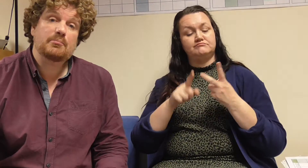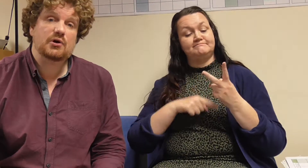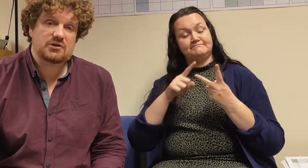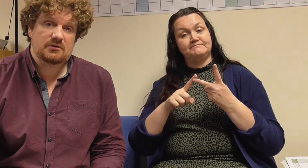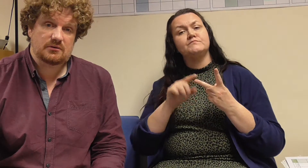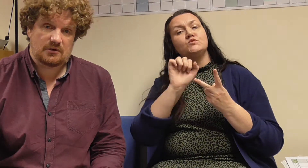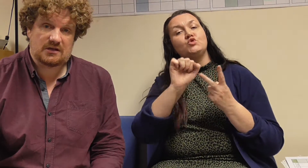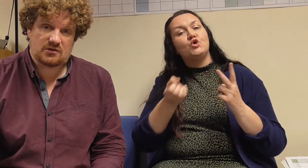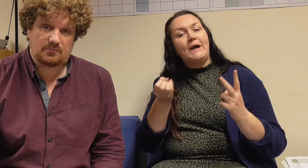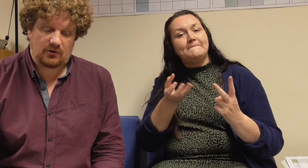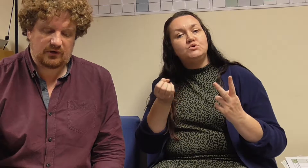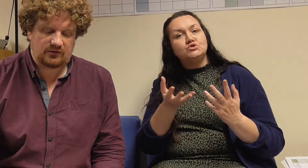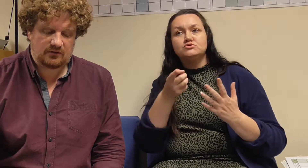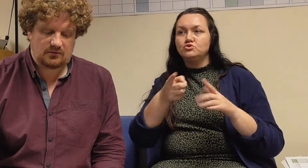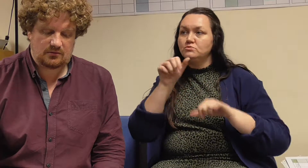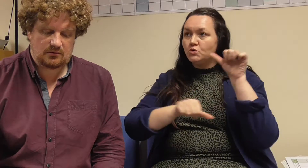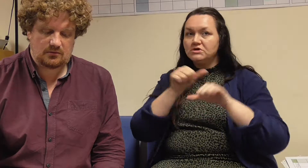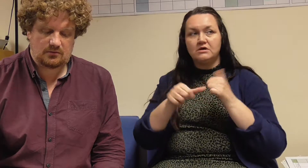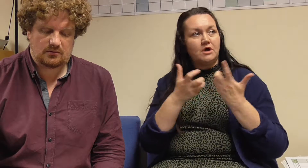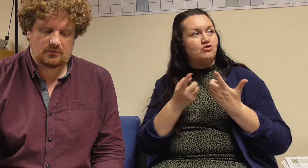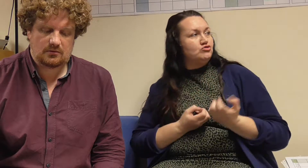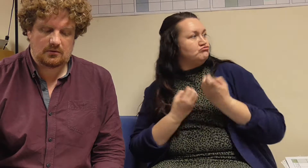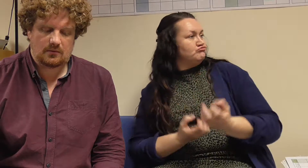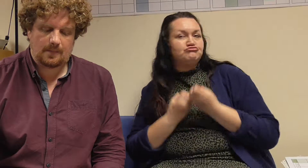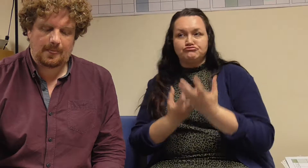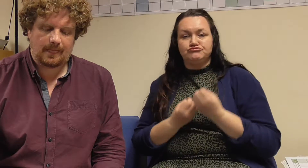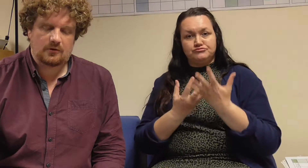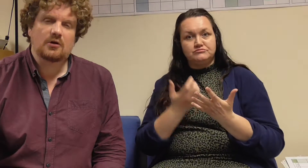your input into the process,